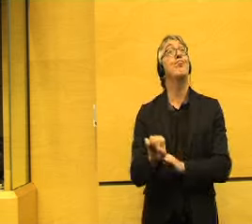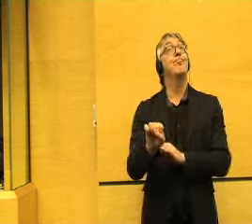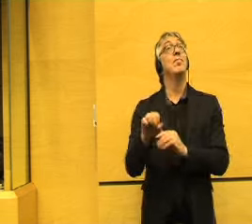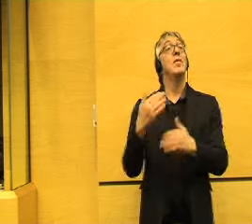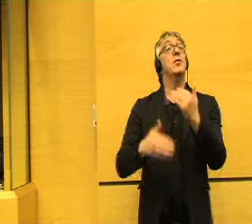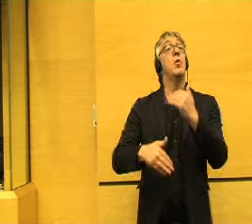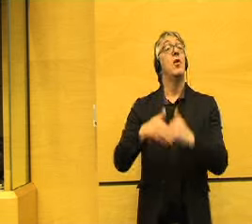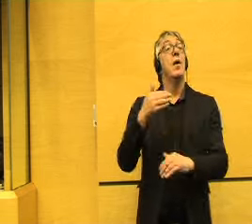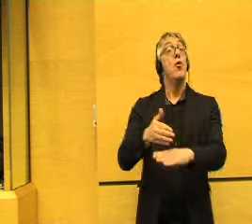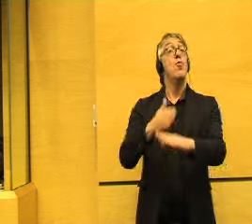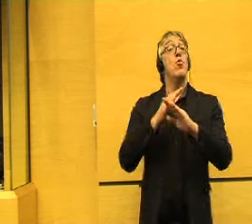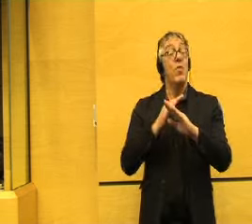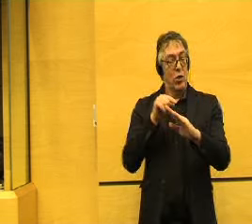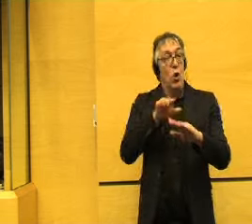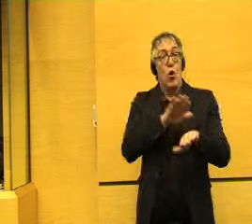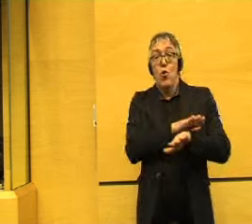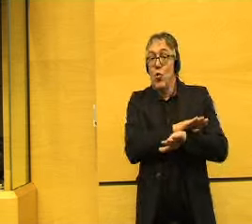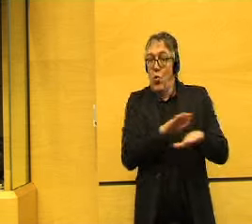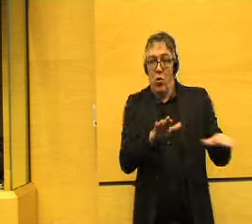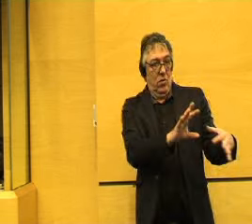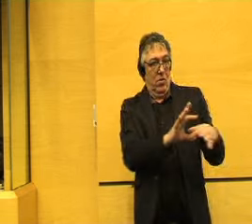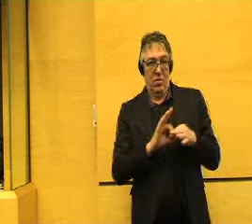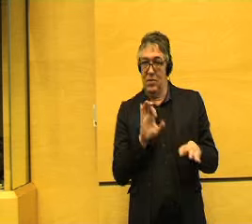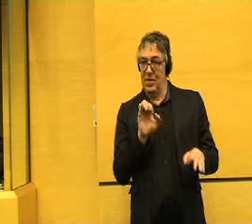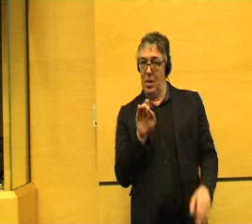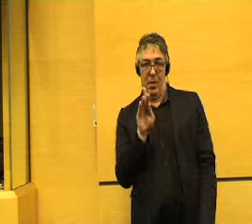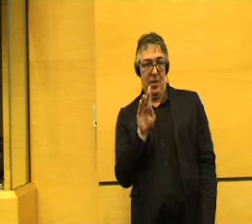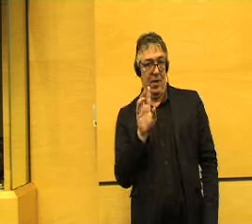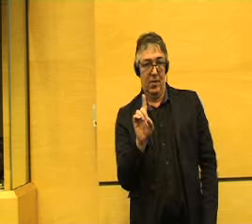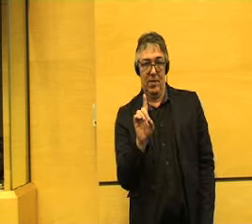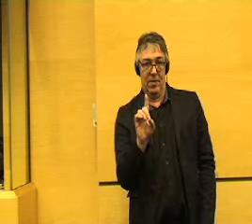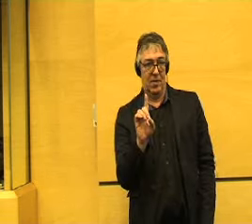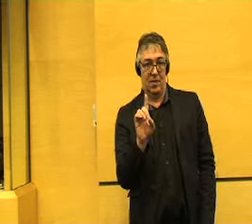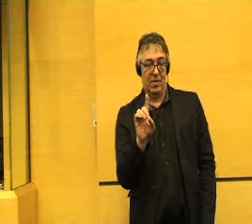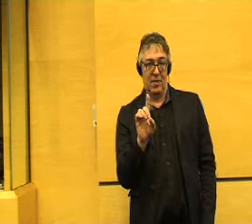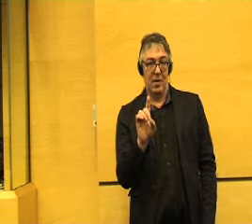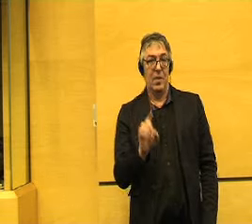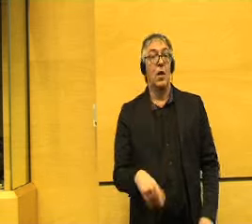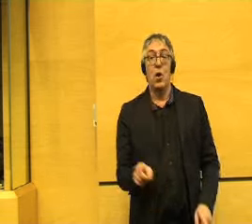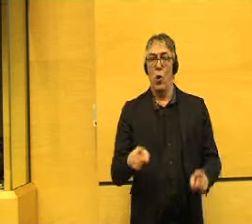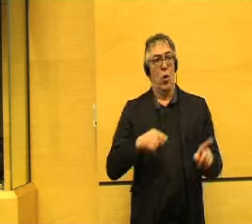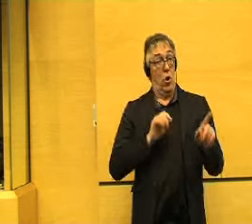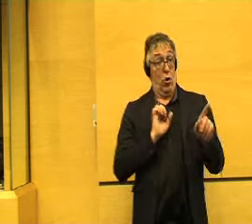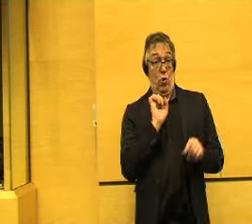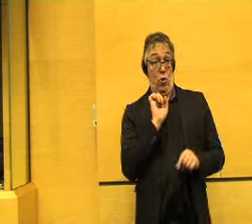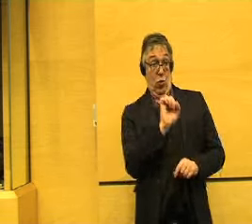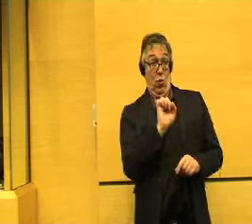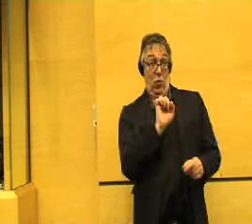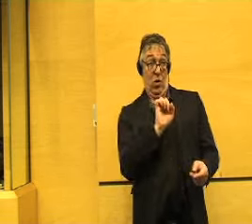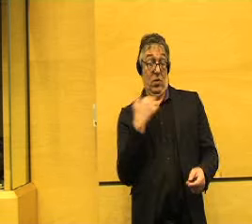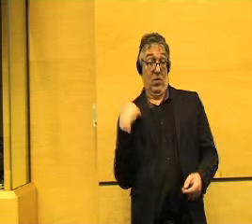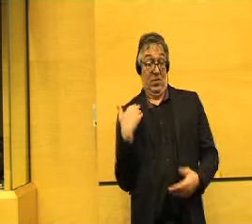in the second segment of questions, a representative of the Ministry of Health,